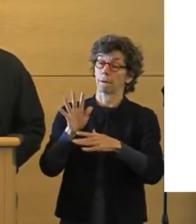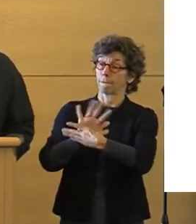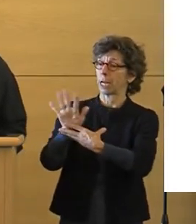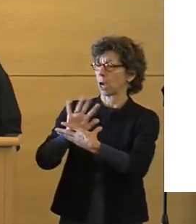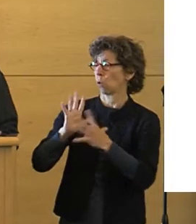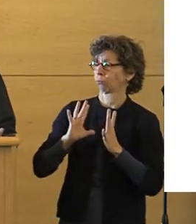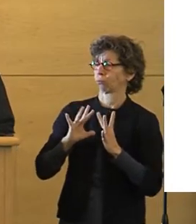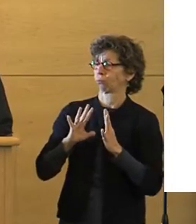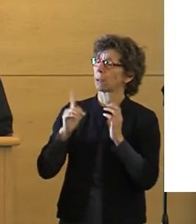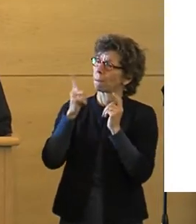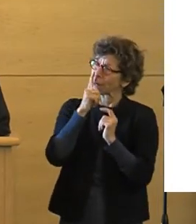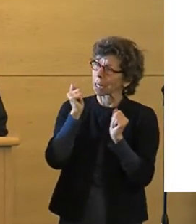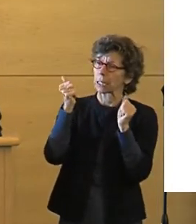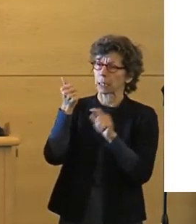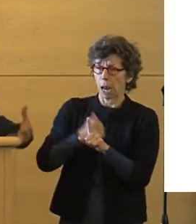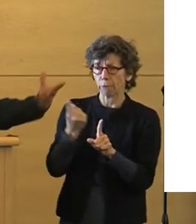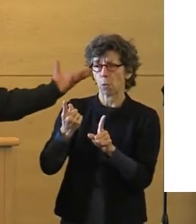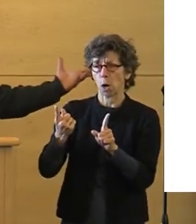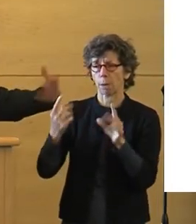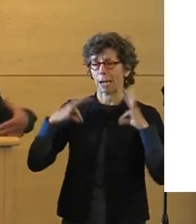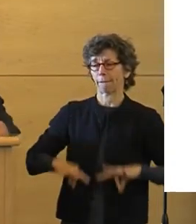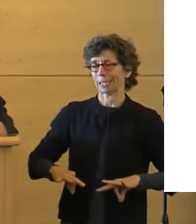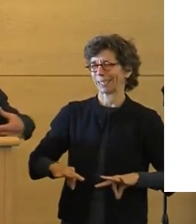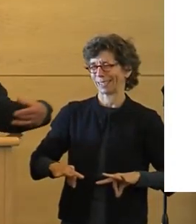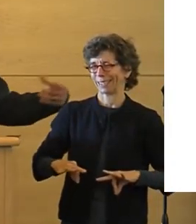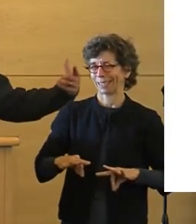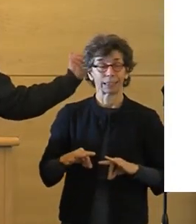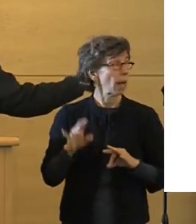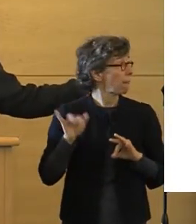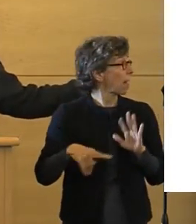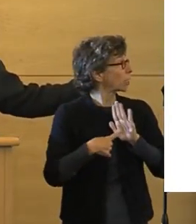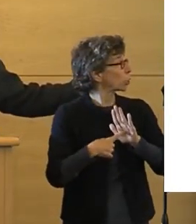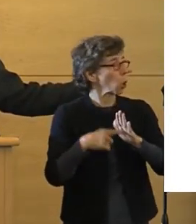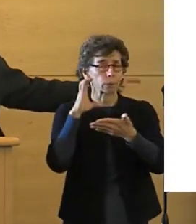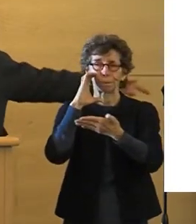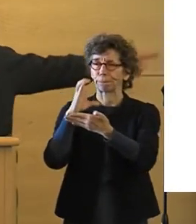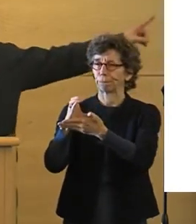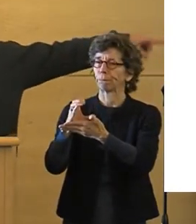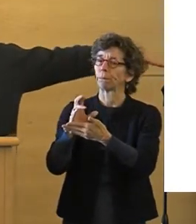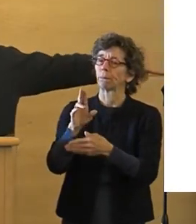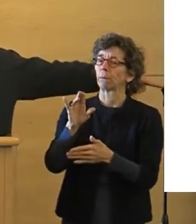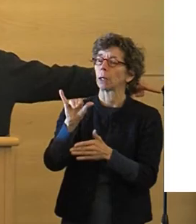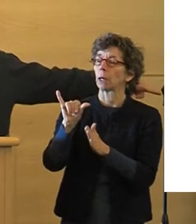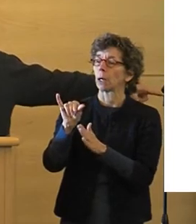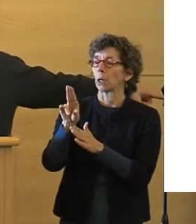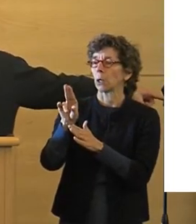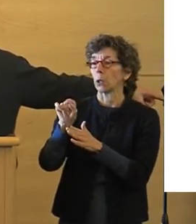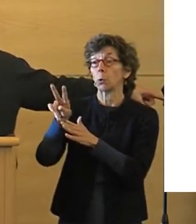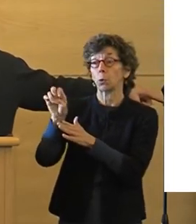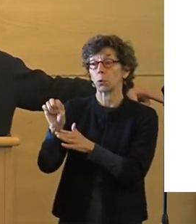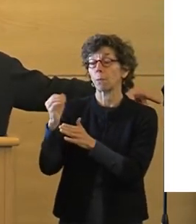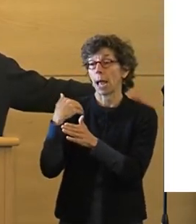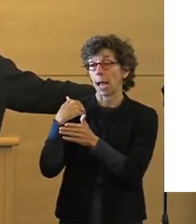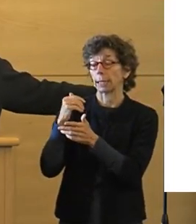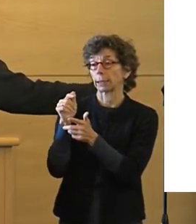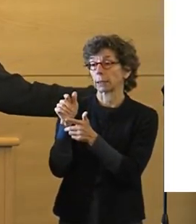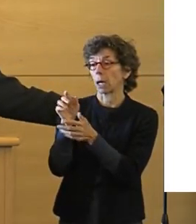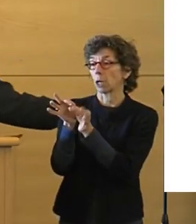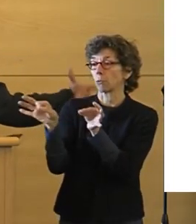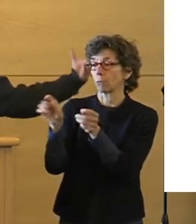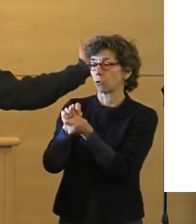up. So captions really are a great example of universal design. And accessible video as